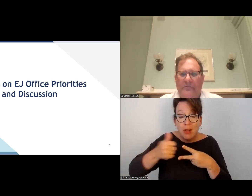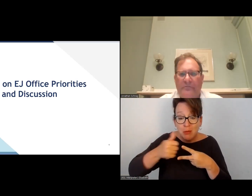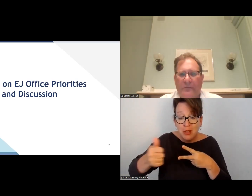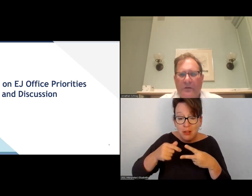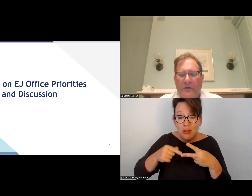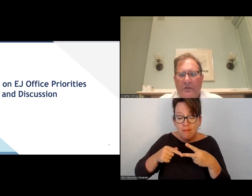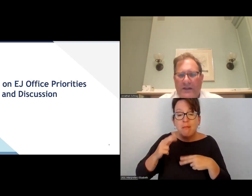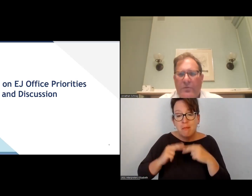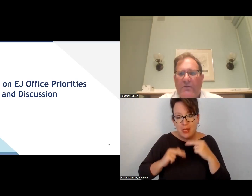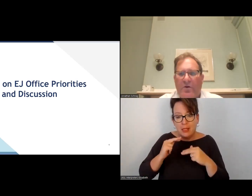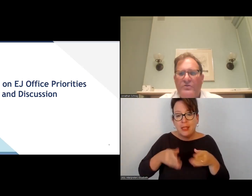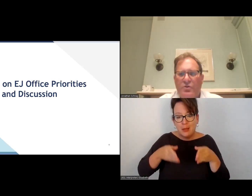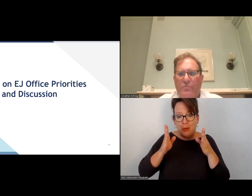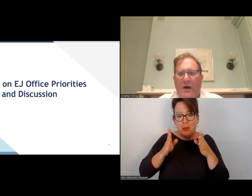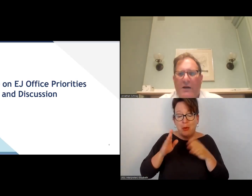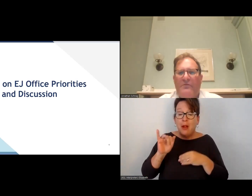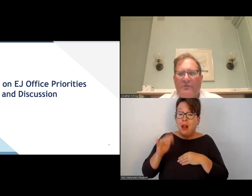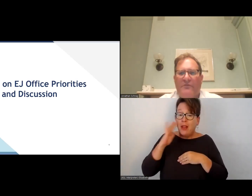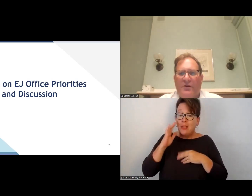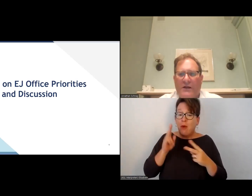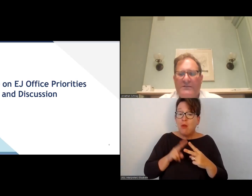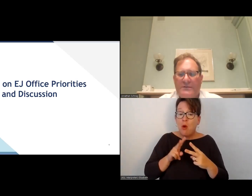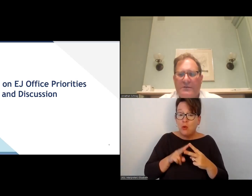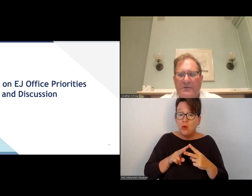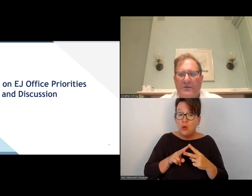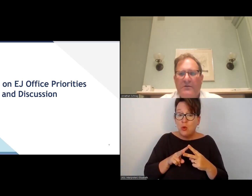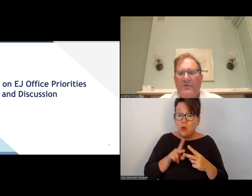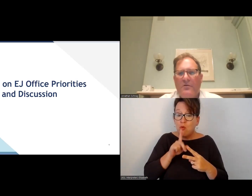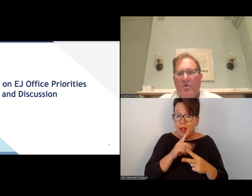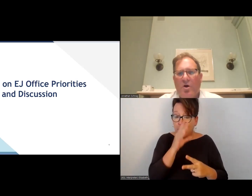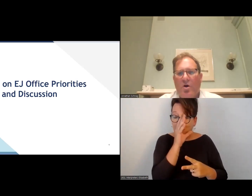buildings. That's why those 2 popped for us.